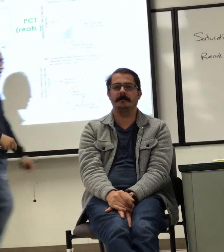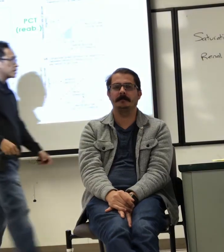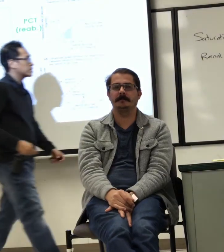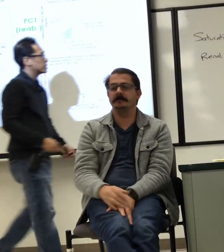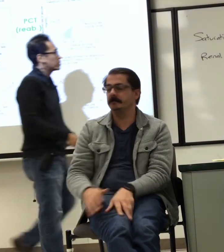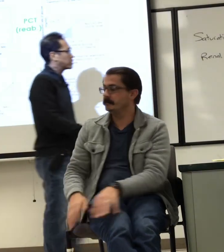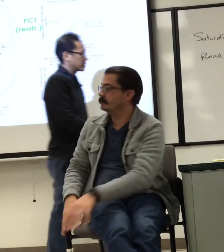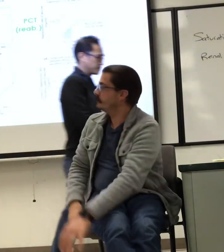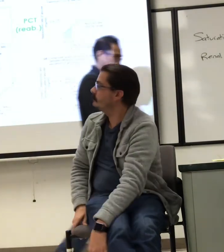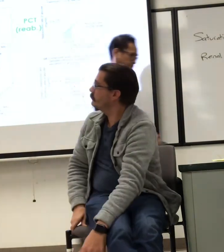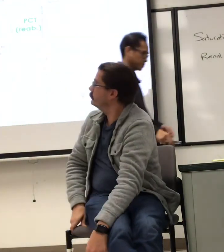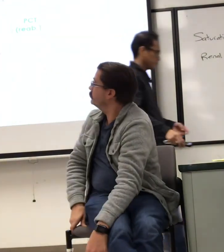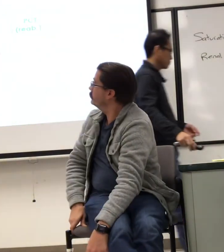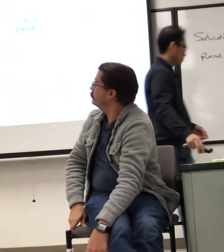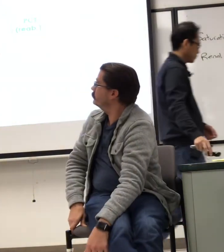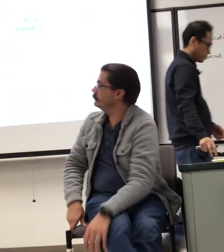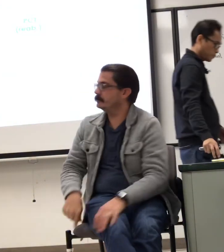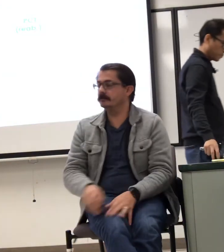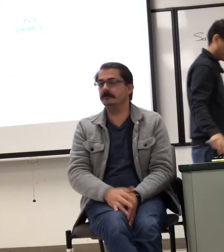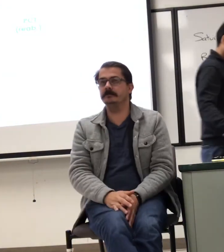these data.